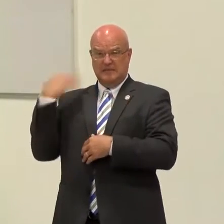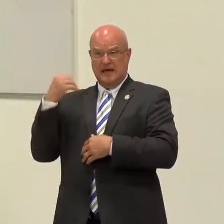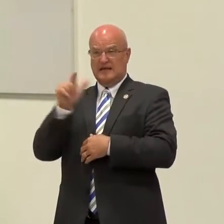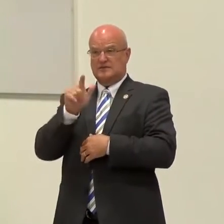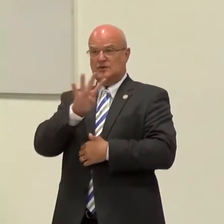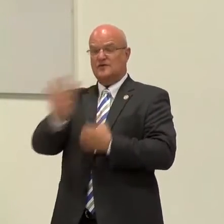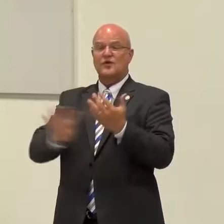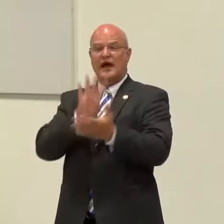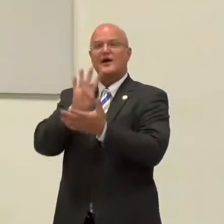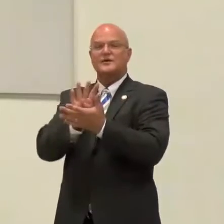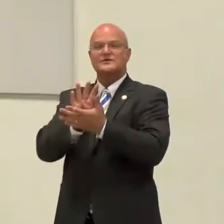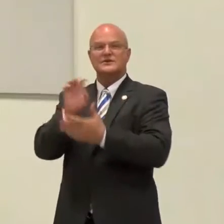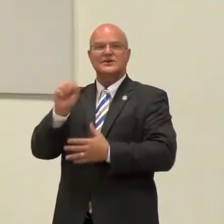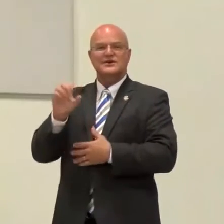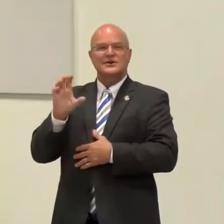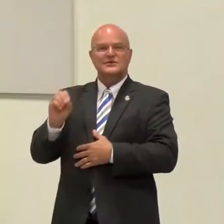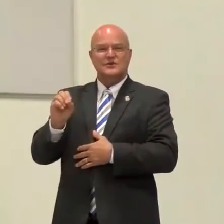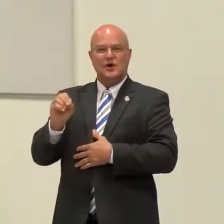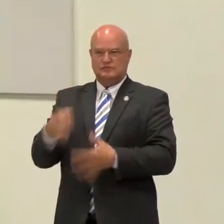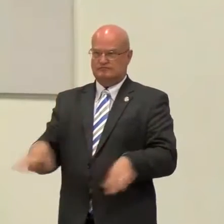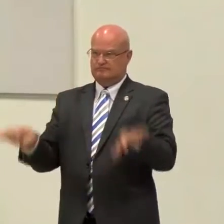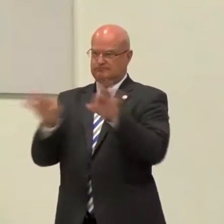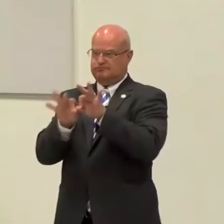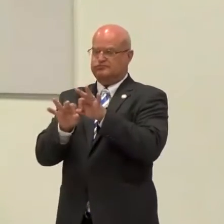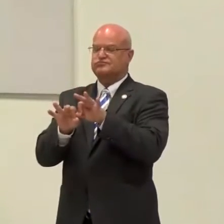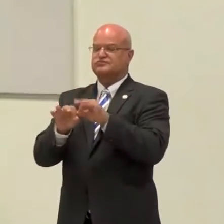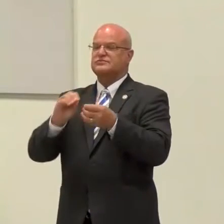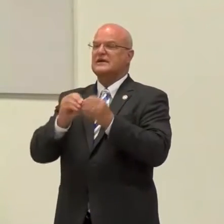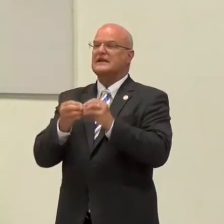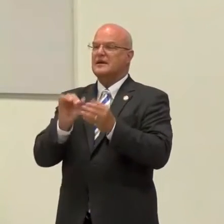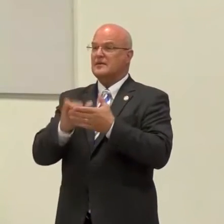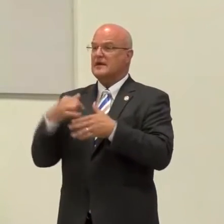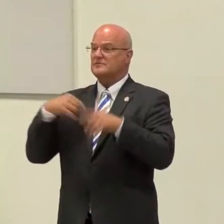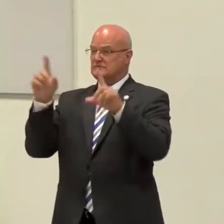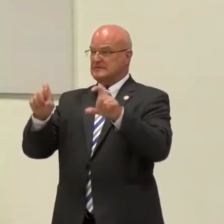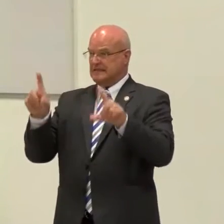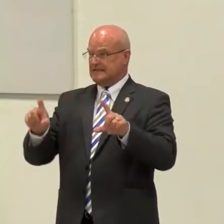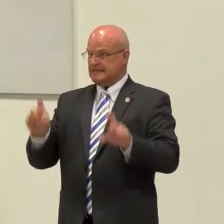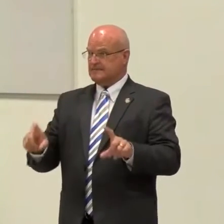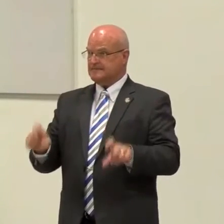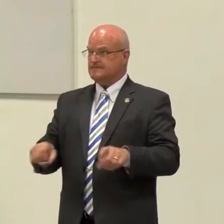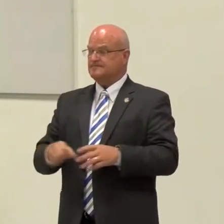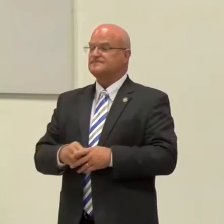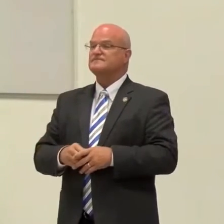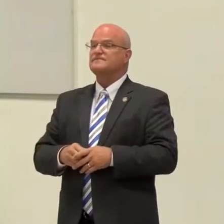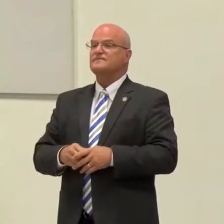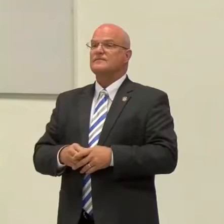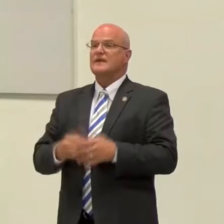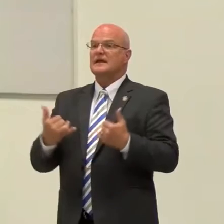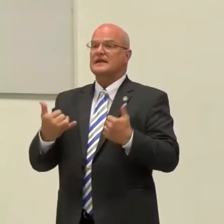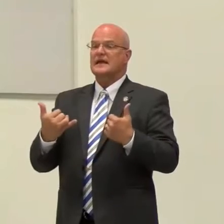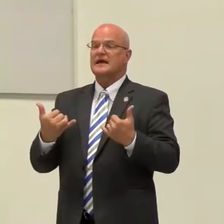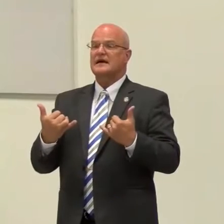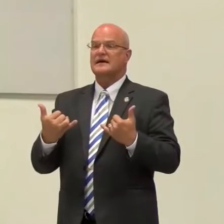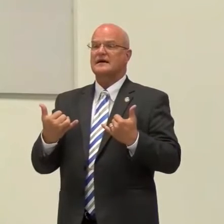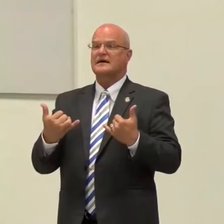last 24 hours, so a significant number that were tested. If we go to